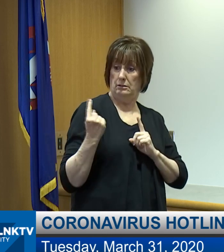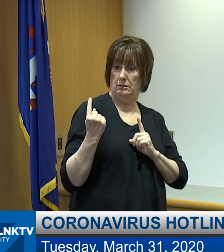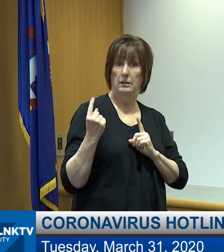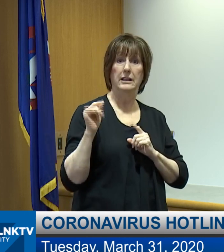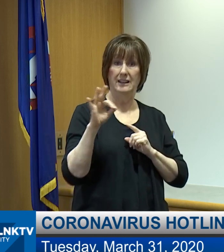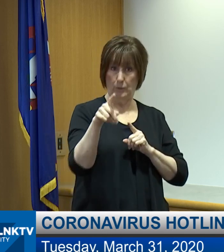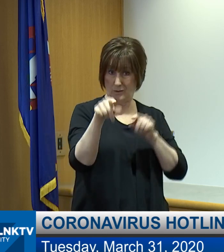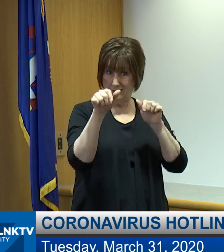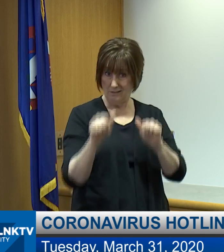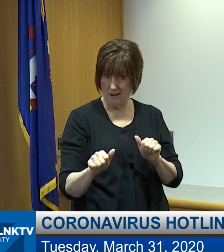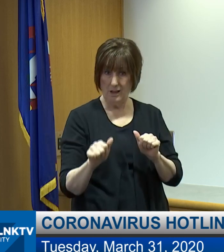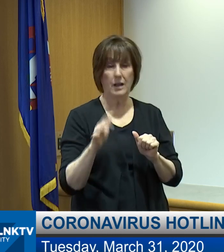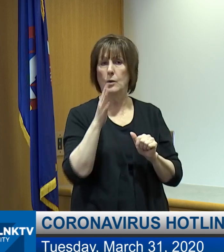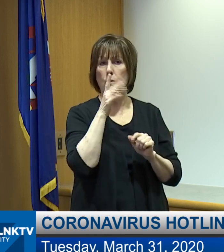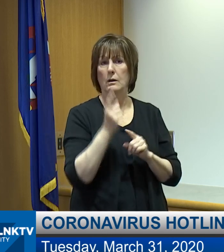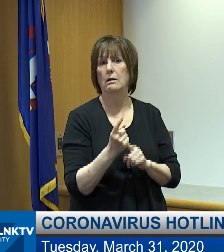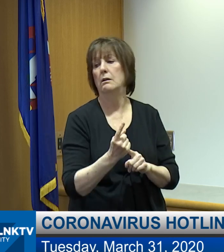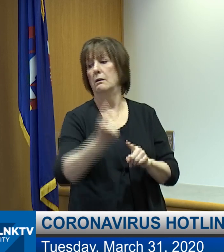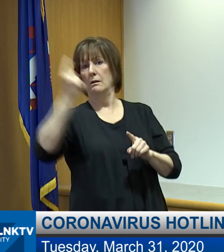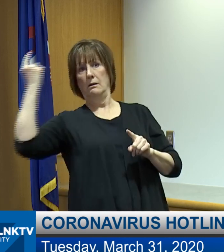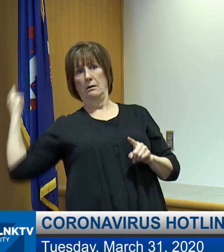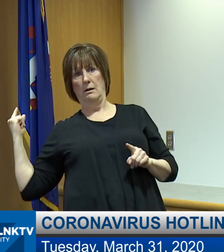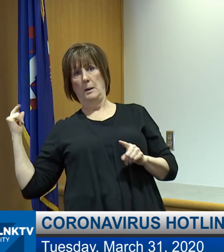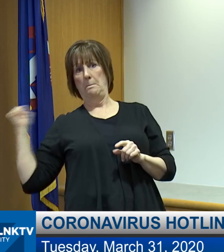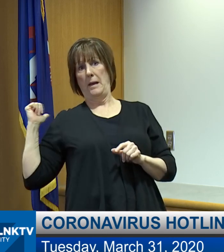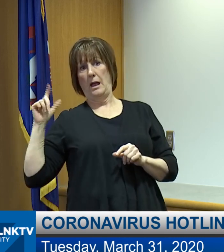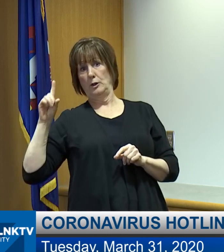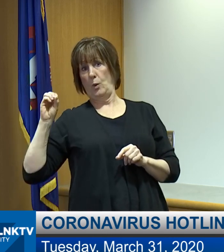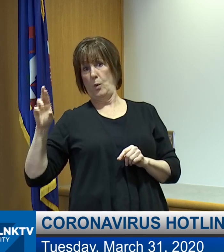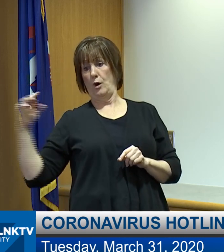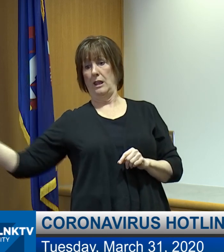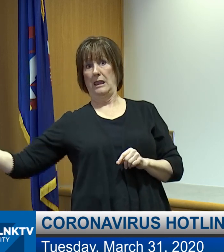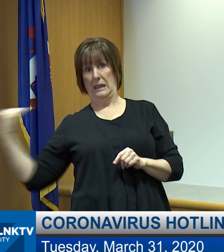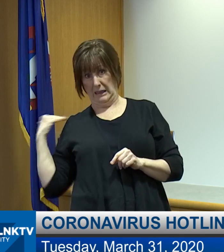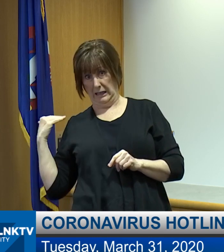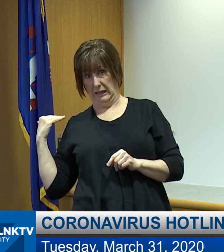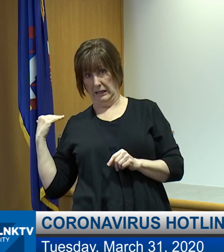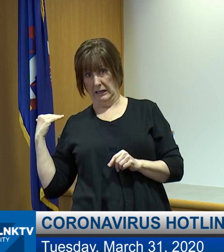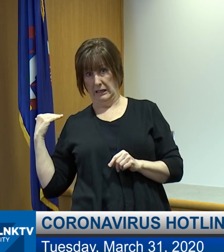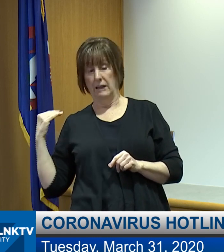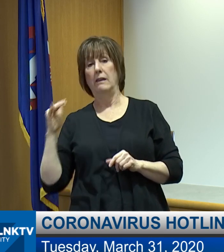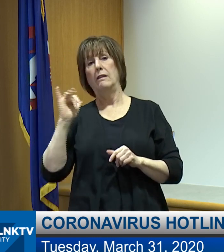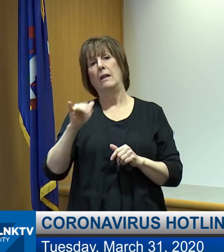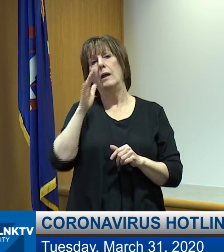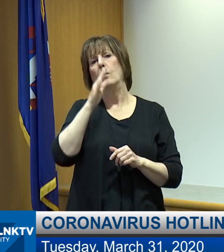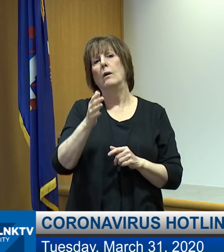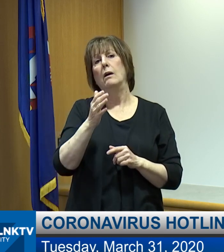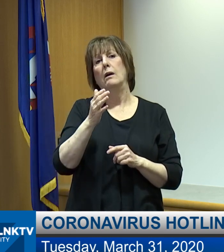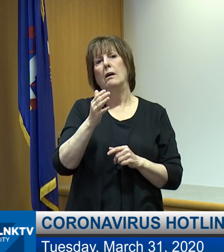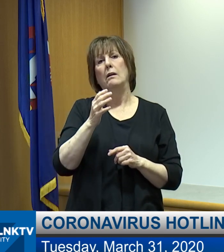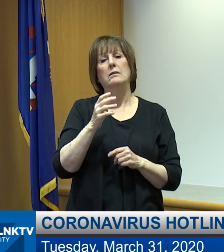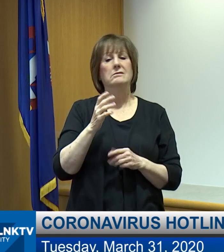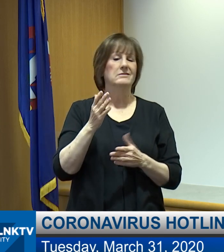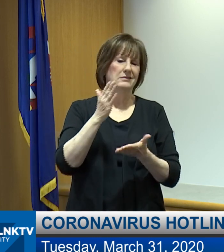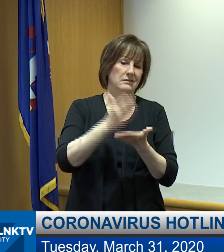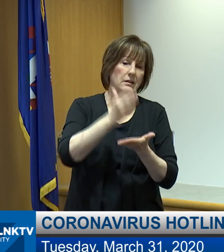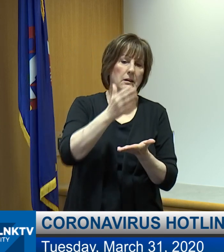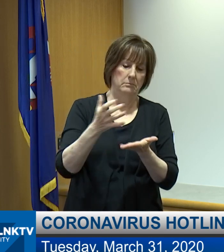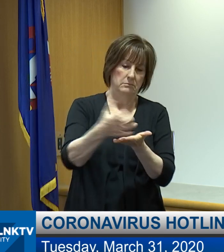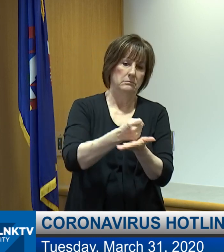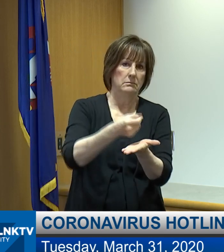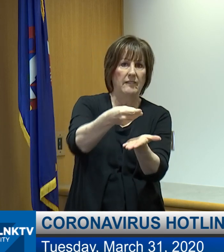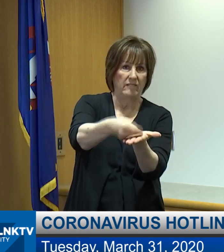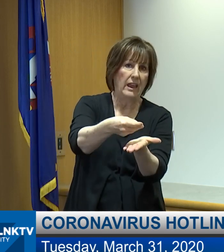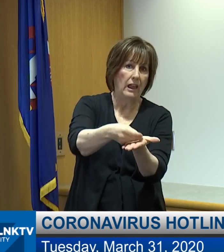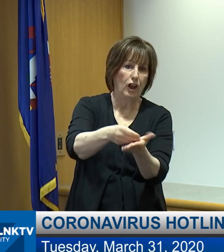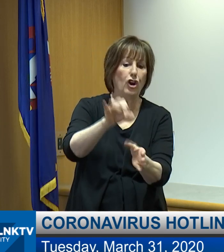who are able will board from the rear doors. This change will temporarily eliminate fare collection. Those who need